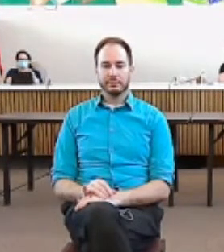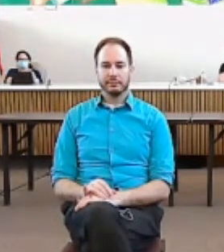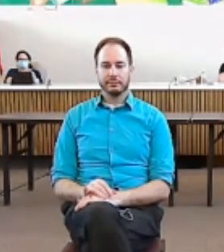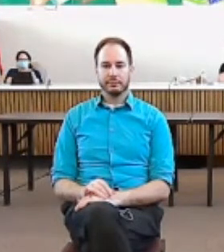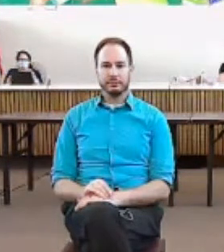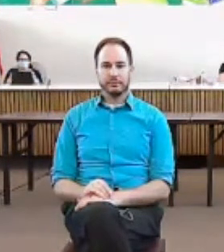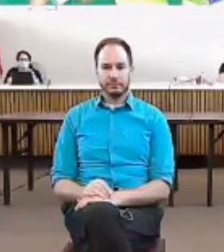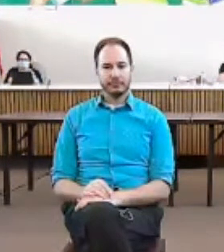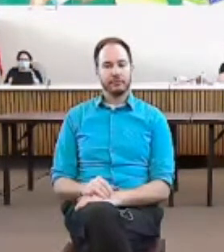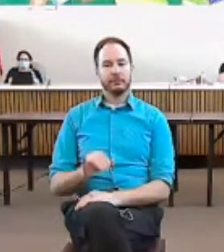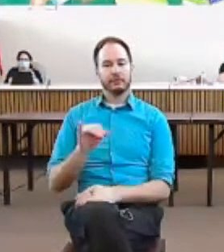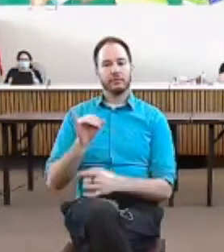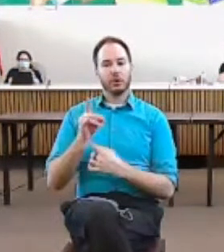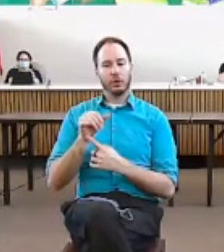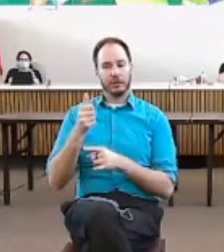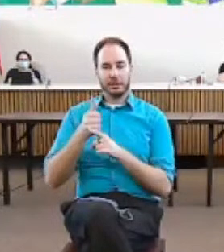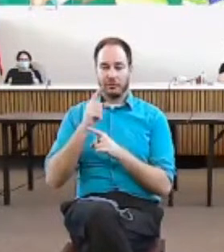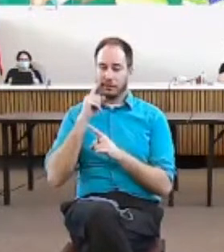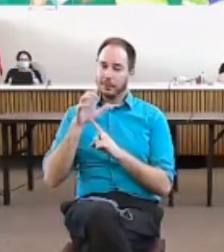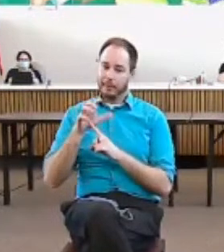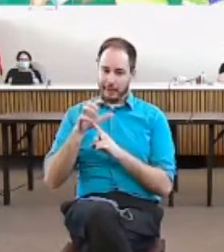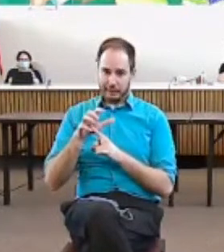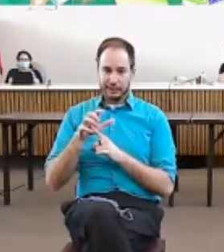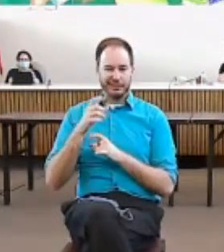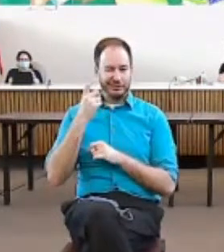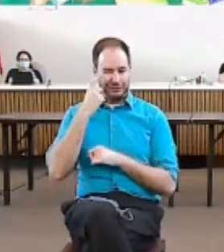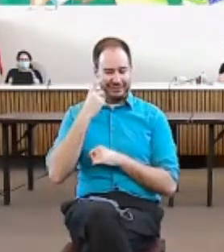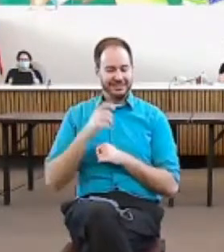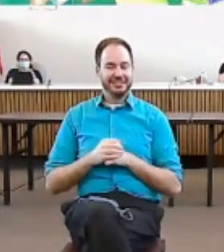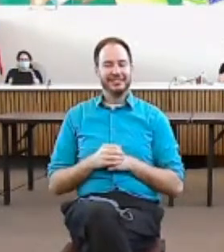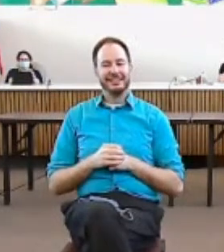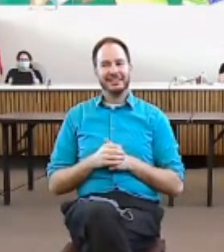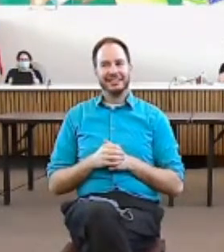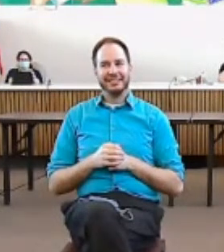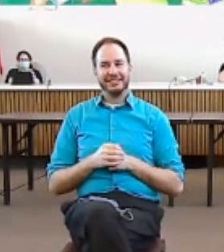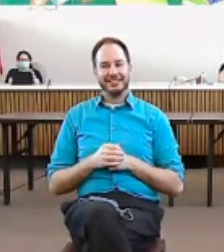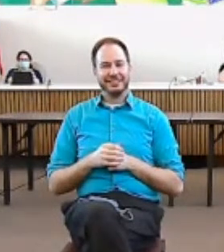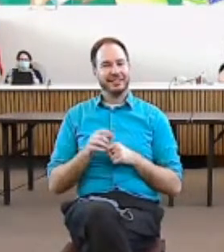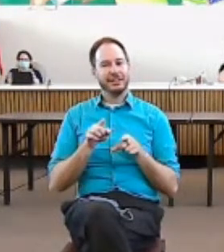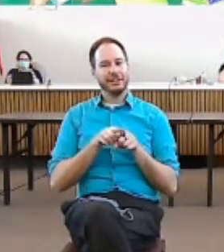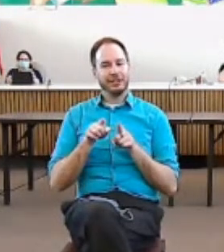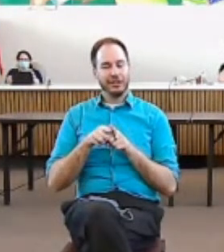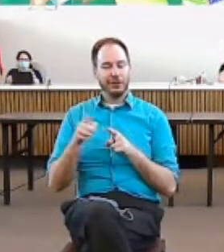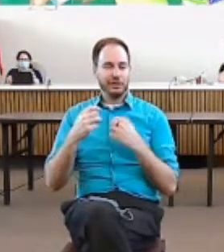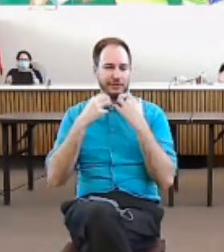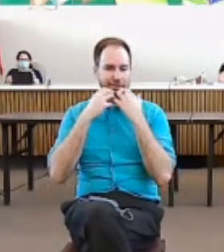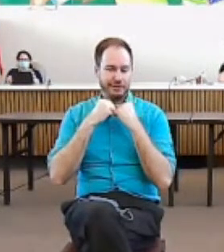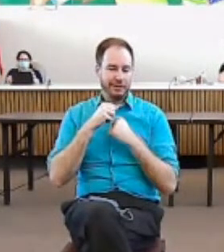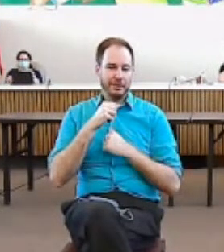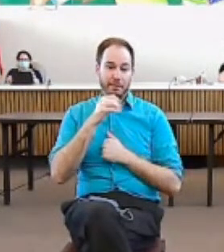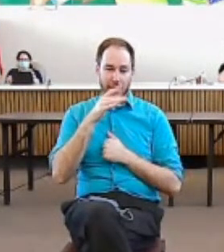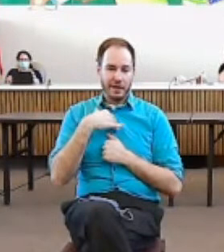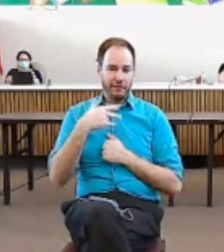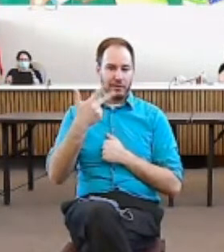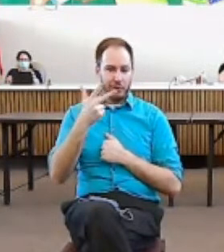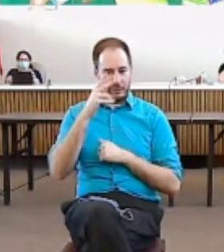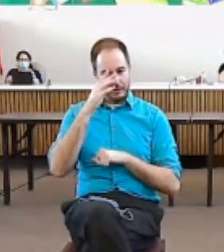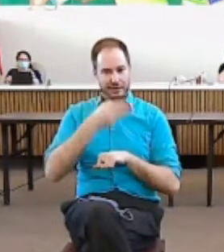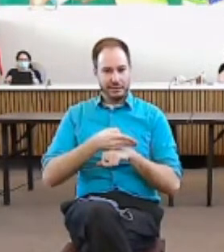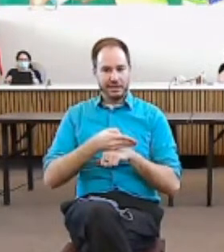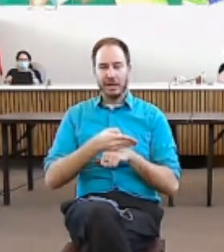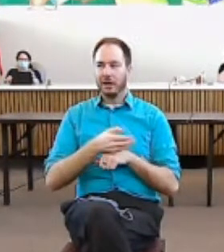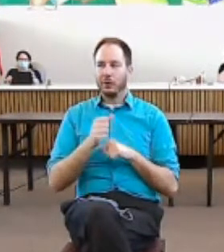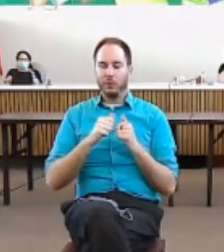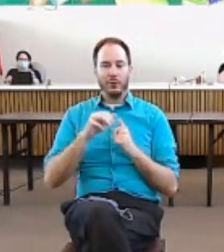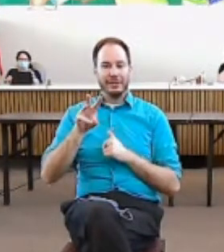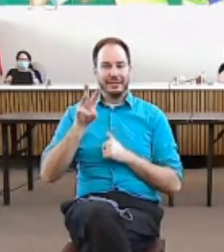Jody is a very popular recipient. And also she's the dear mother of 3 sons and